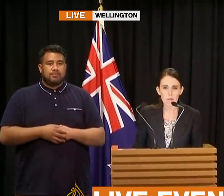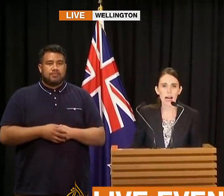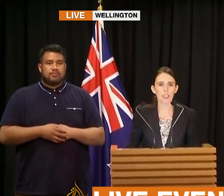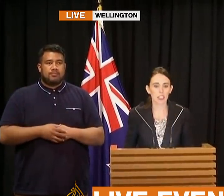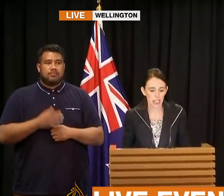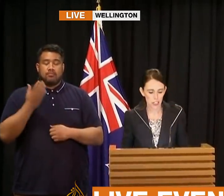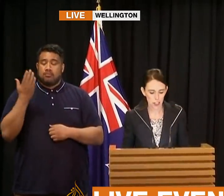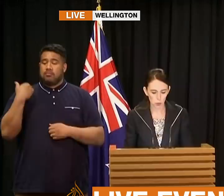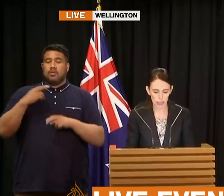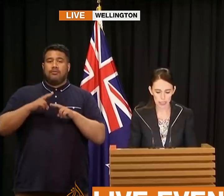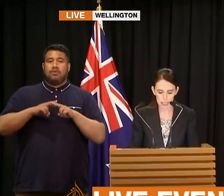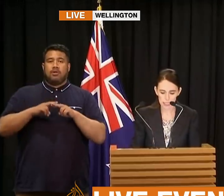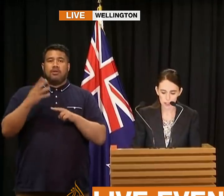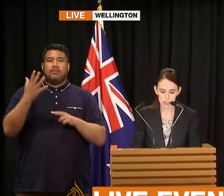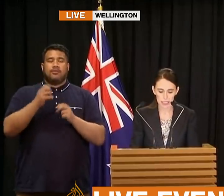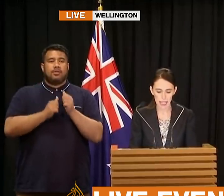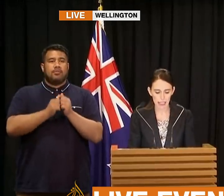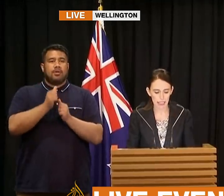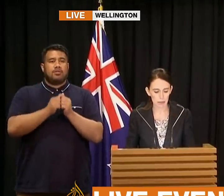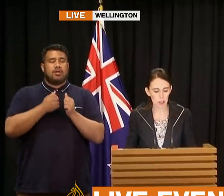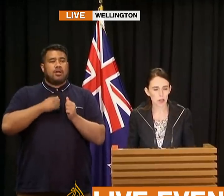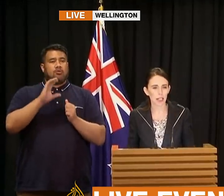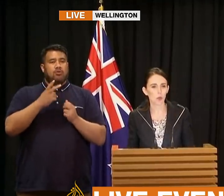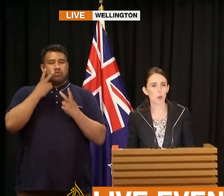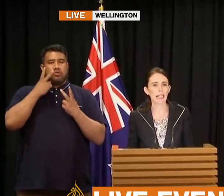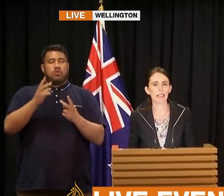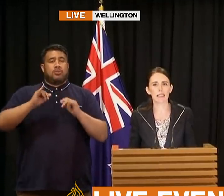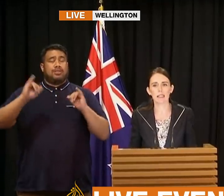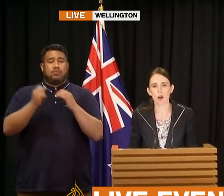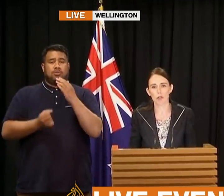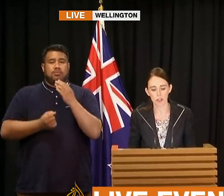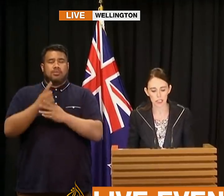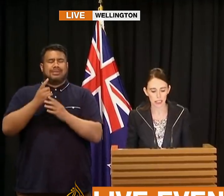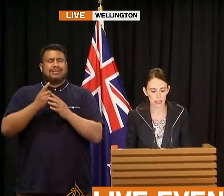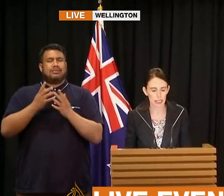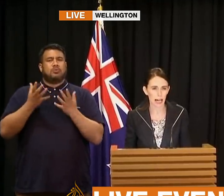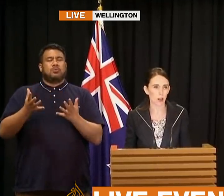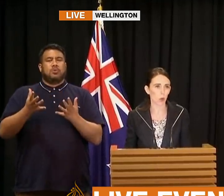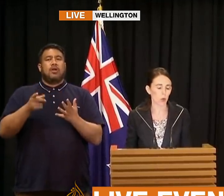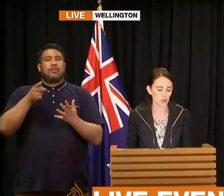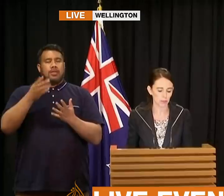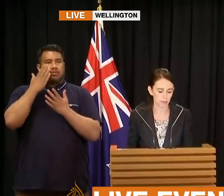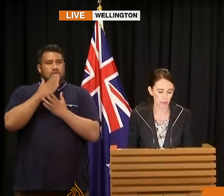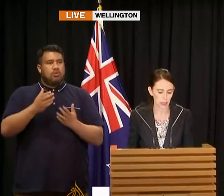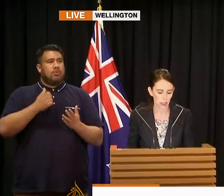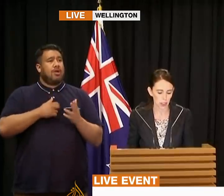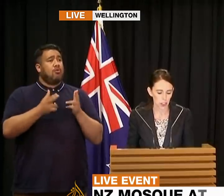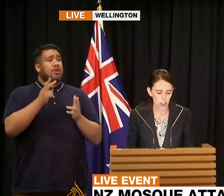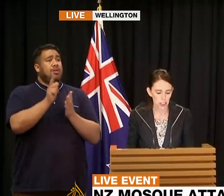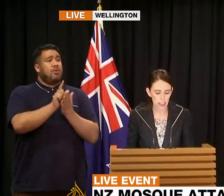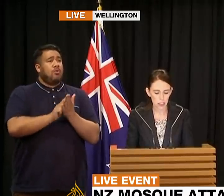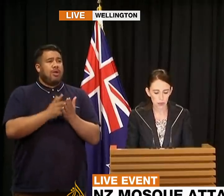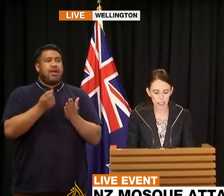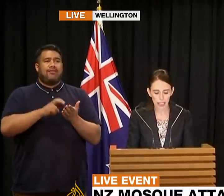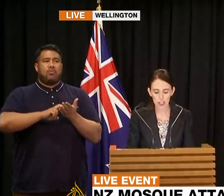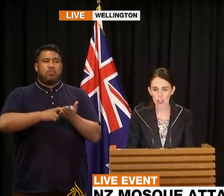On 15 March, the nation witnessed a terrorist attack that demonstrated the weakness of New Zealand's gun laws.